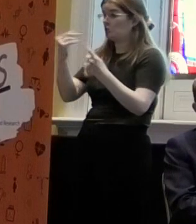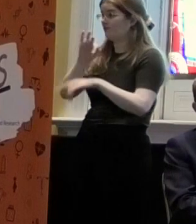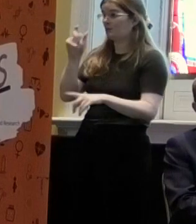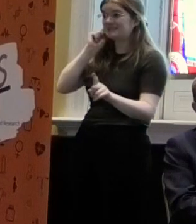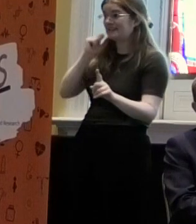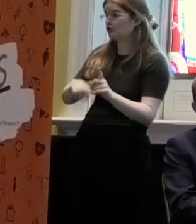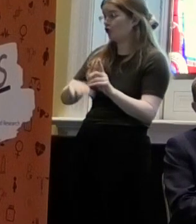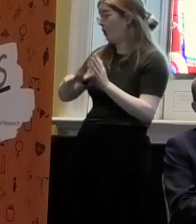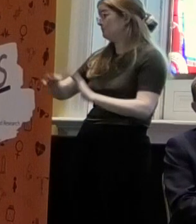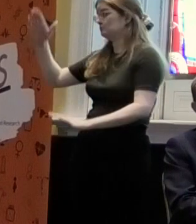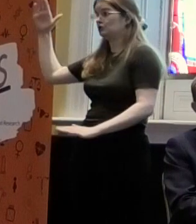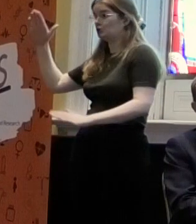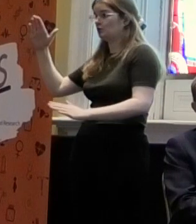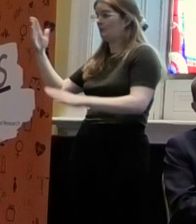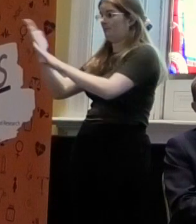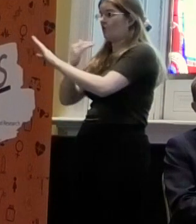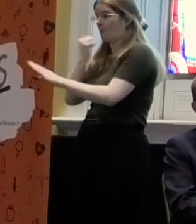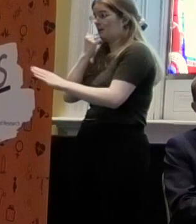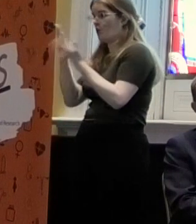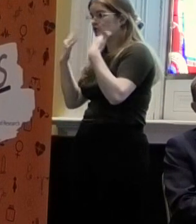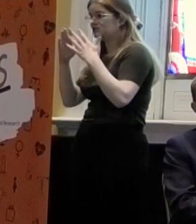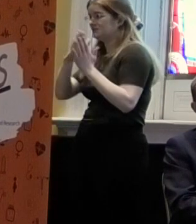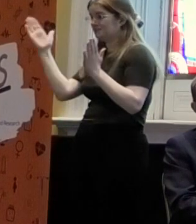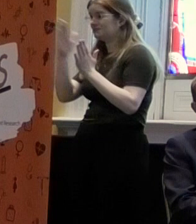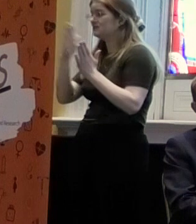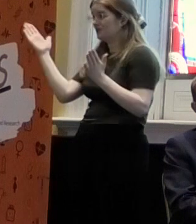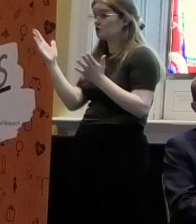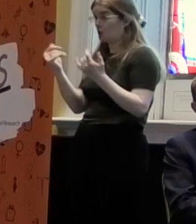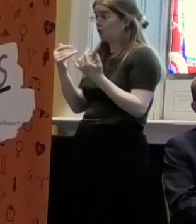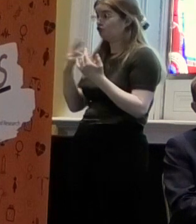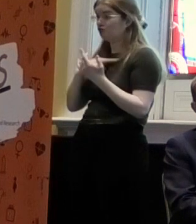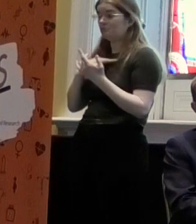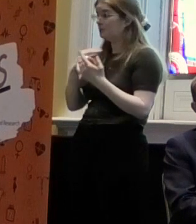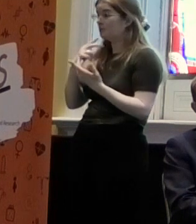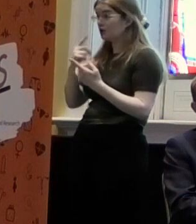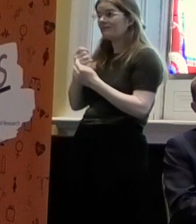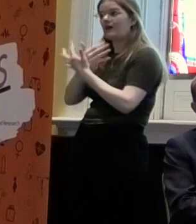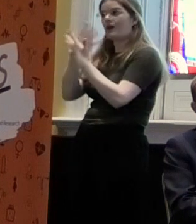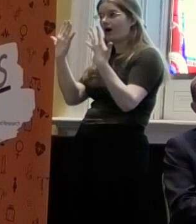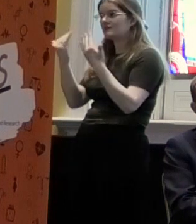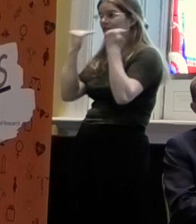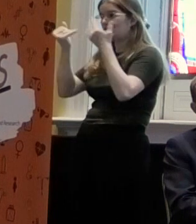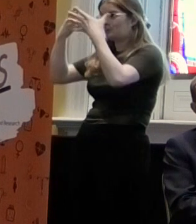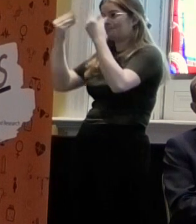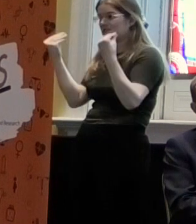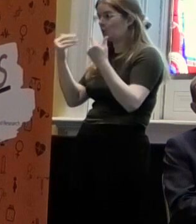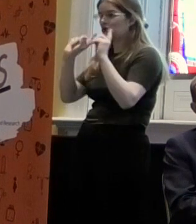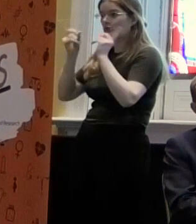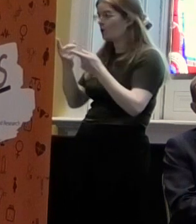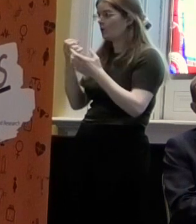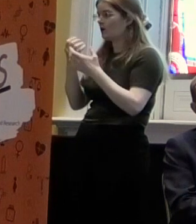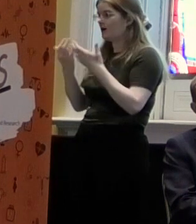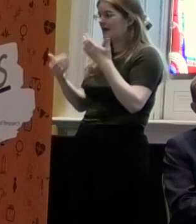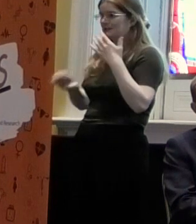to kind of perimenopause. And so there's a big lack of knowledge around the prevalence, about how it